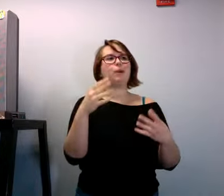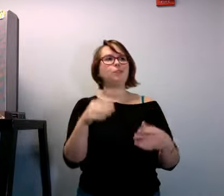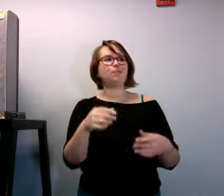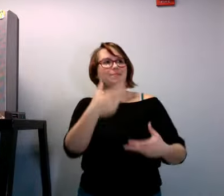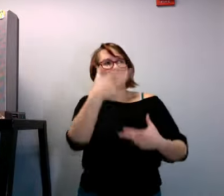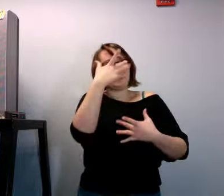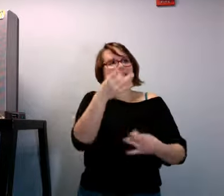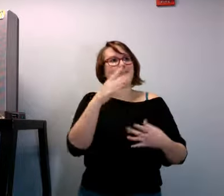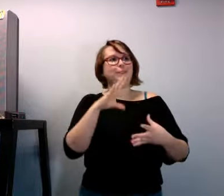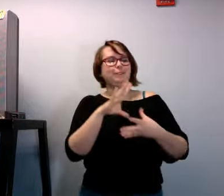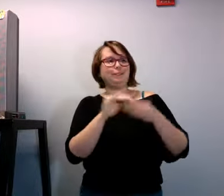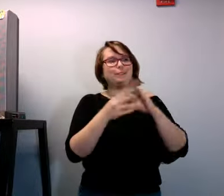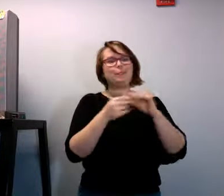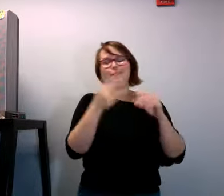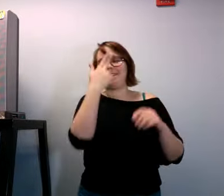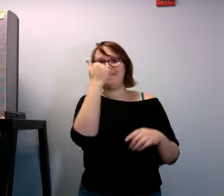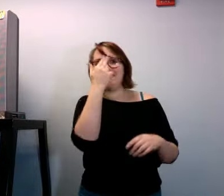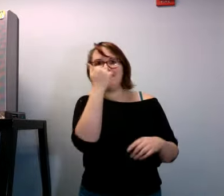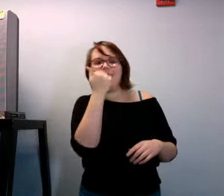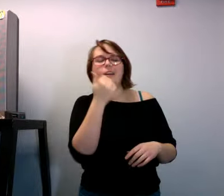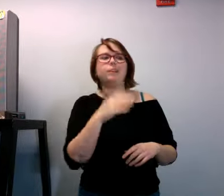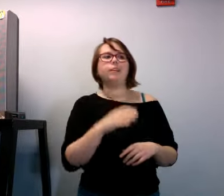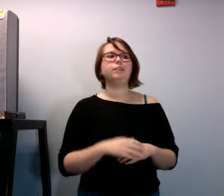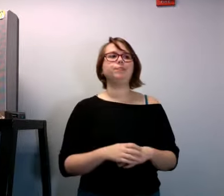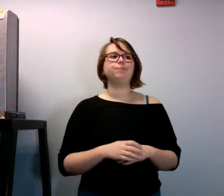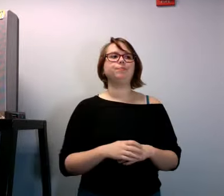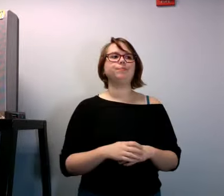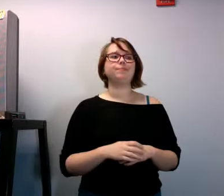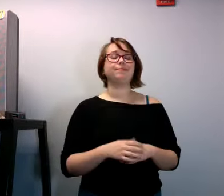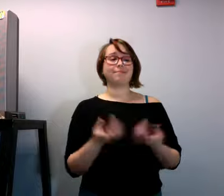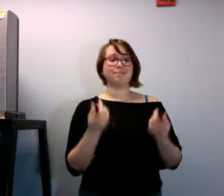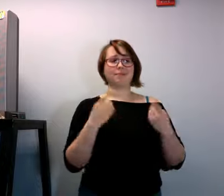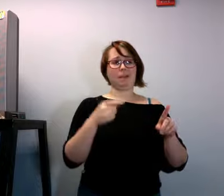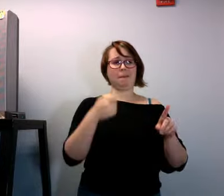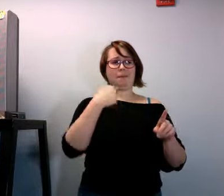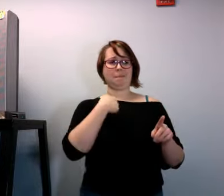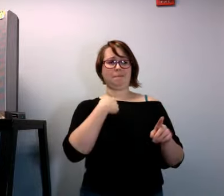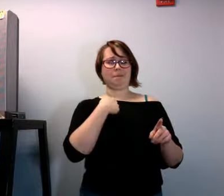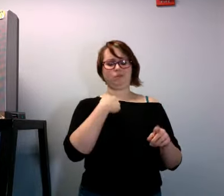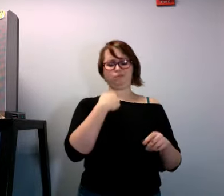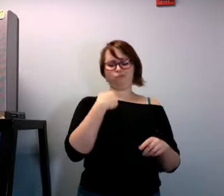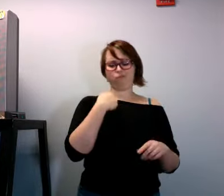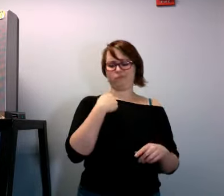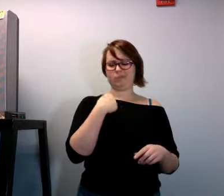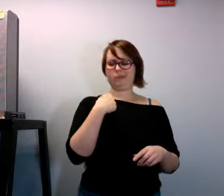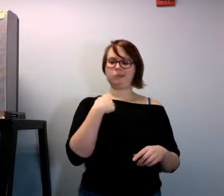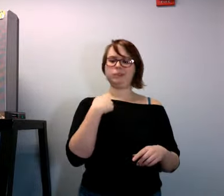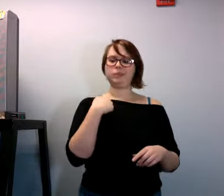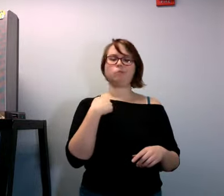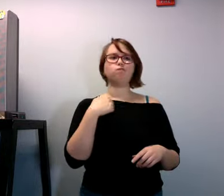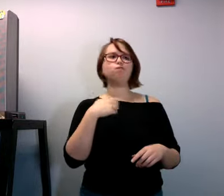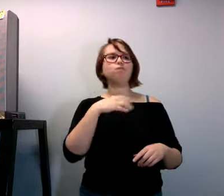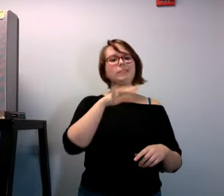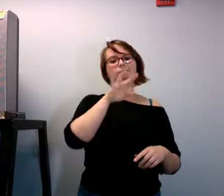funny. It's about something that happened to me when I was, I believe, about 7 years old.